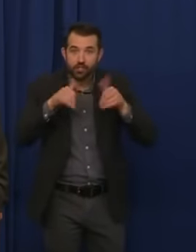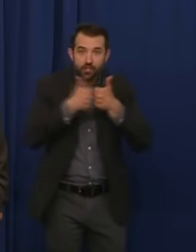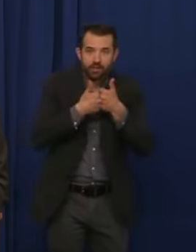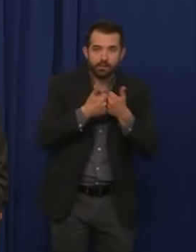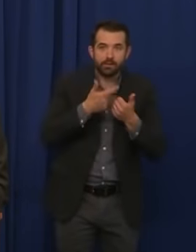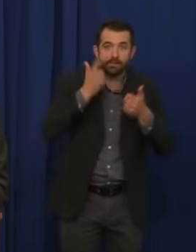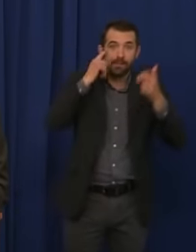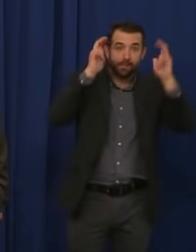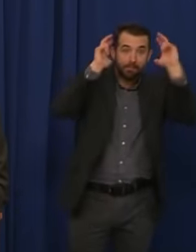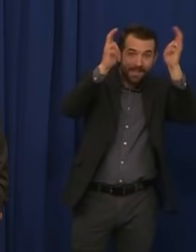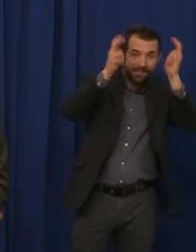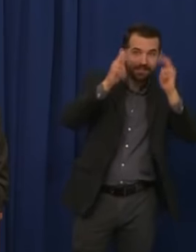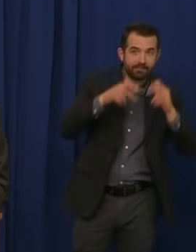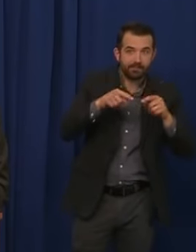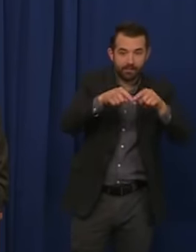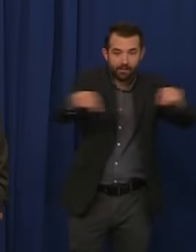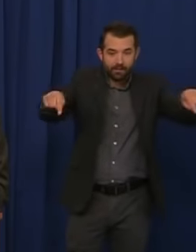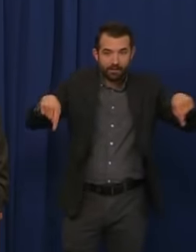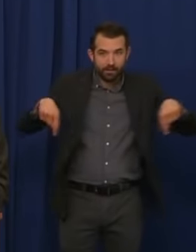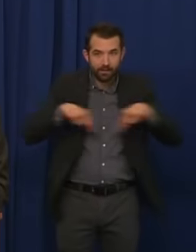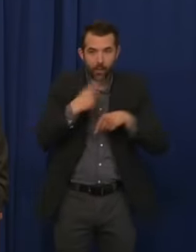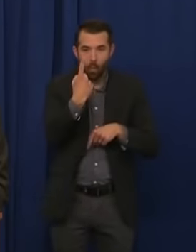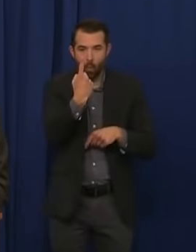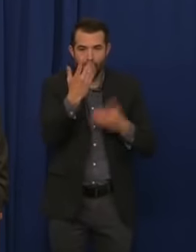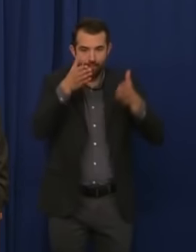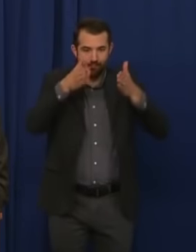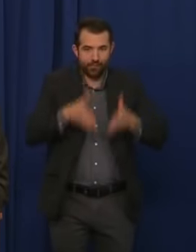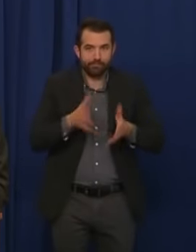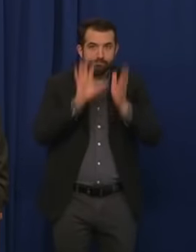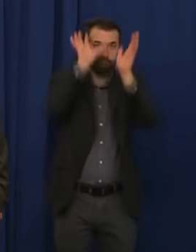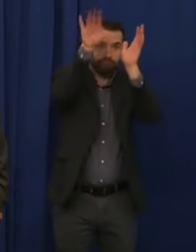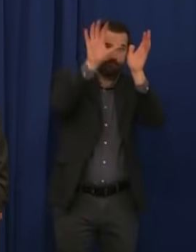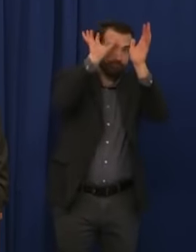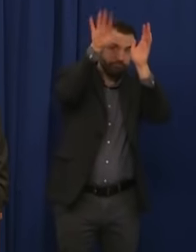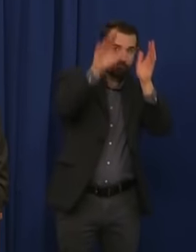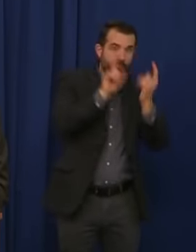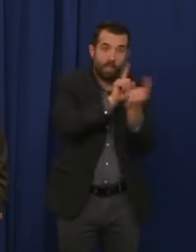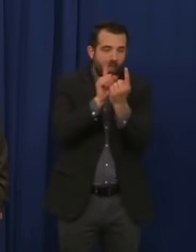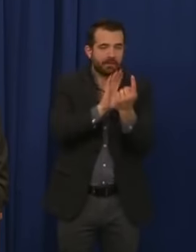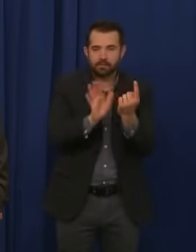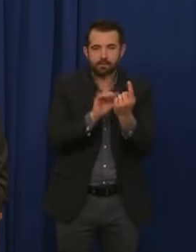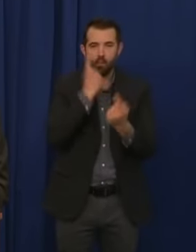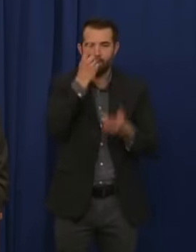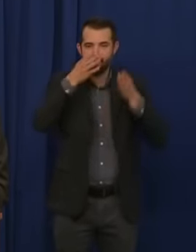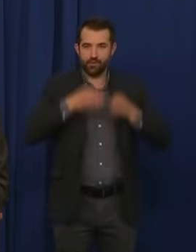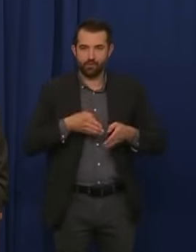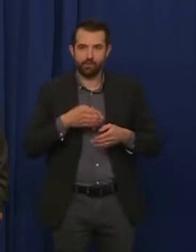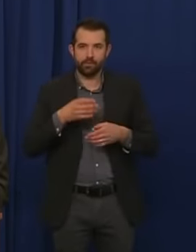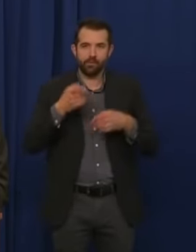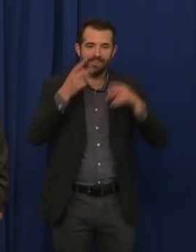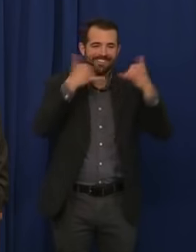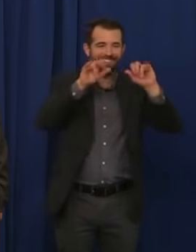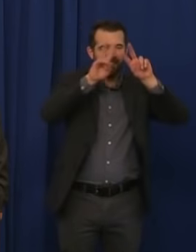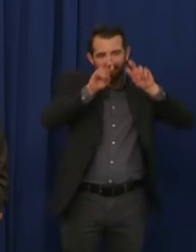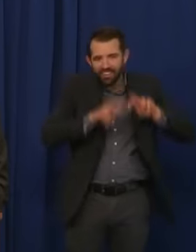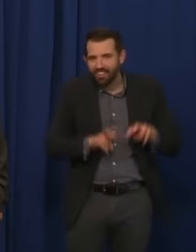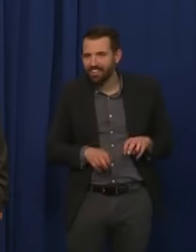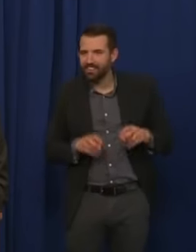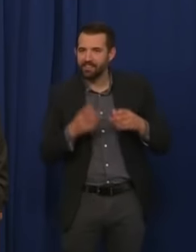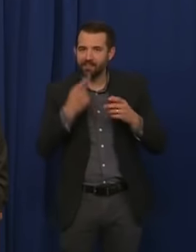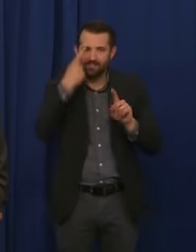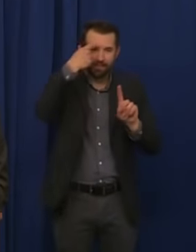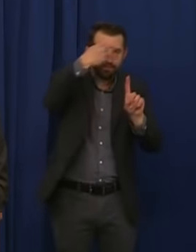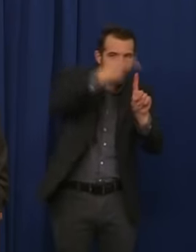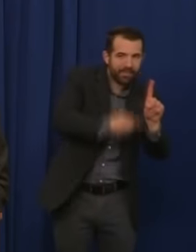courts because there's a lot more physical interaction. That kind of thing is what we're looking at, a functional analysis. It's not about the month or the day or the